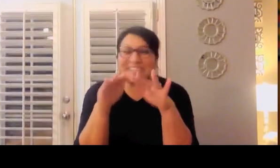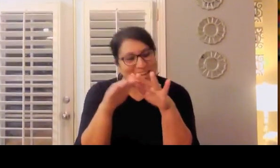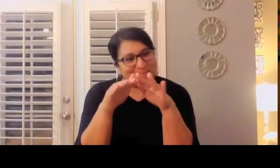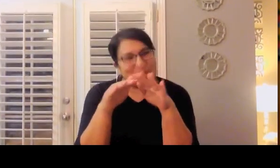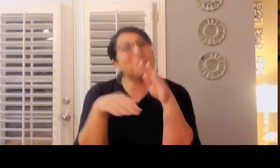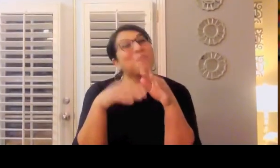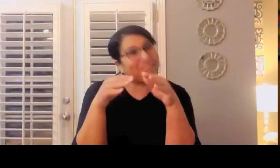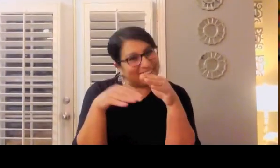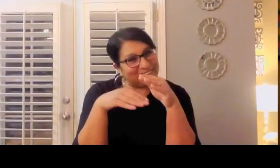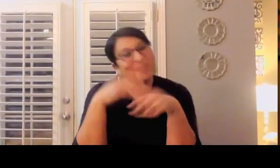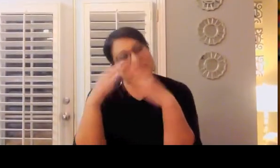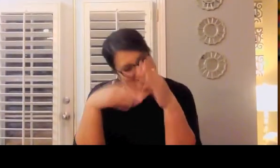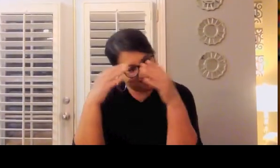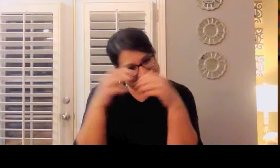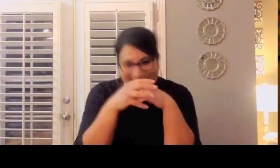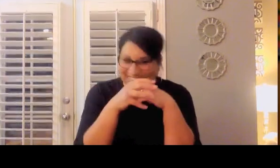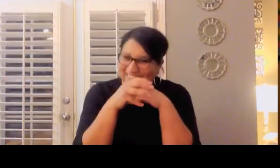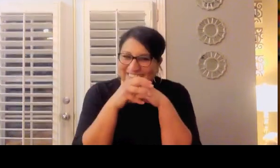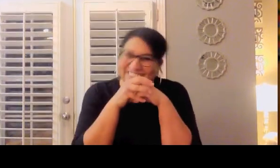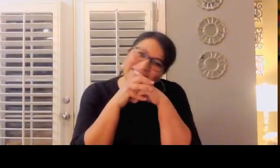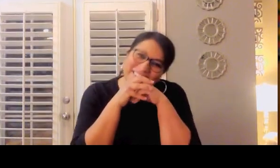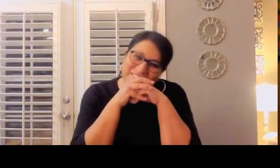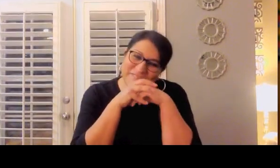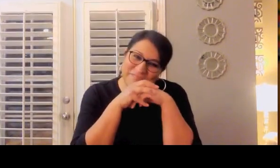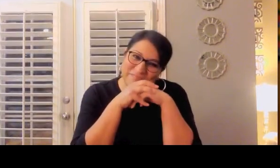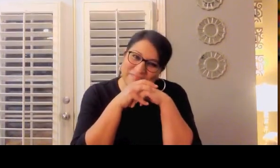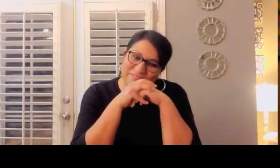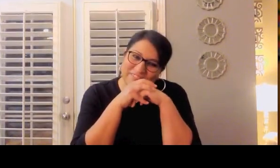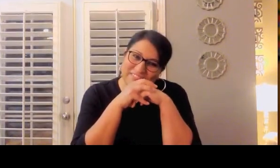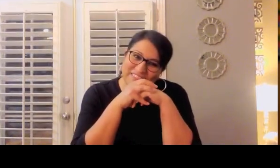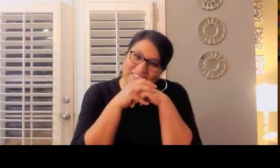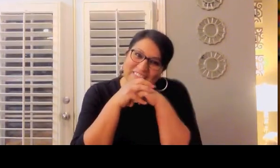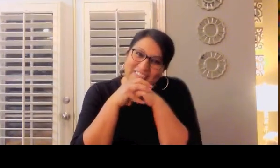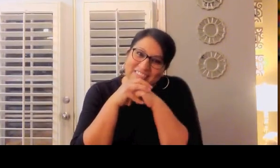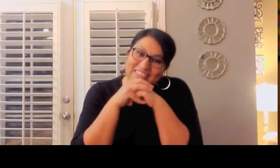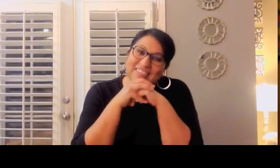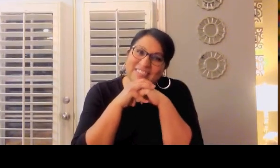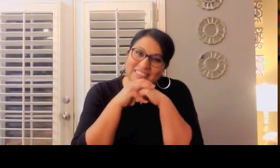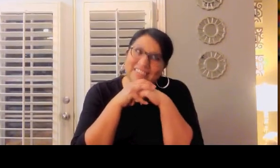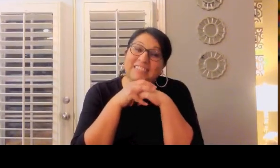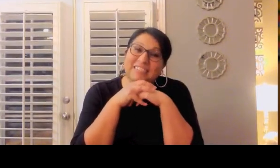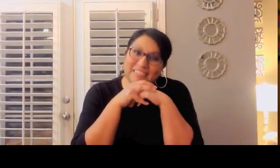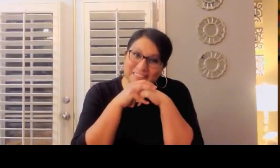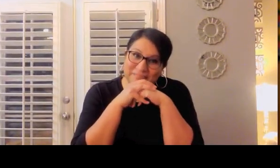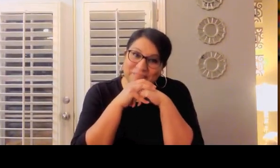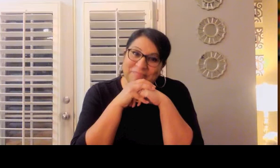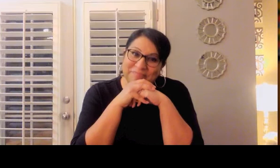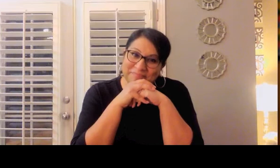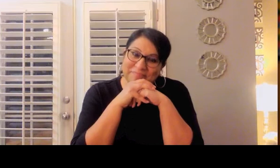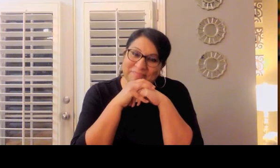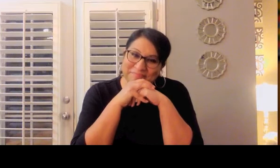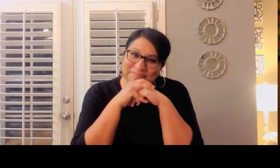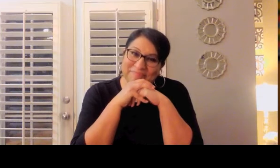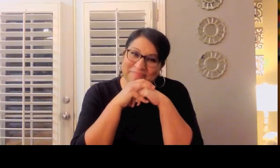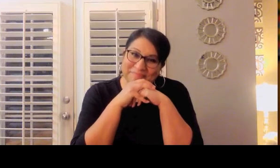status yet, but we're working on that. Oh, that's because like a lot of people may still not have tasted your cookies and or your cake.